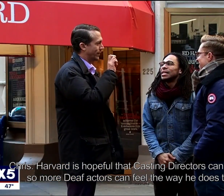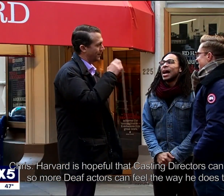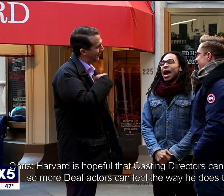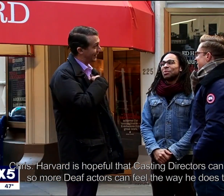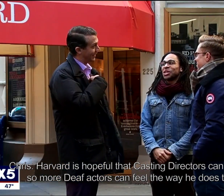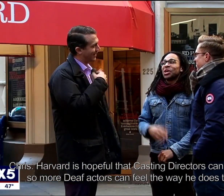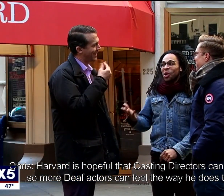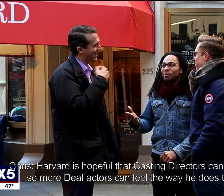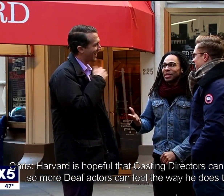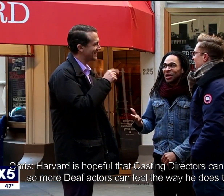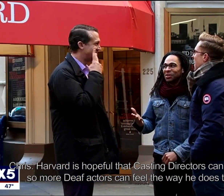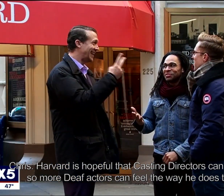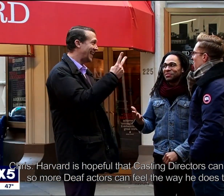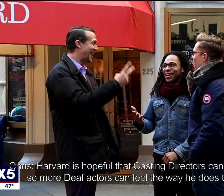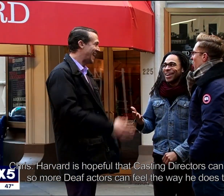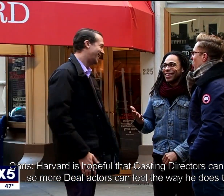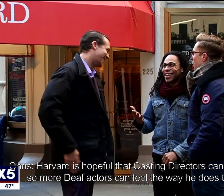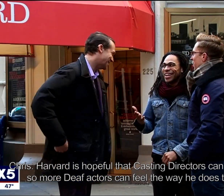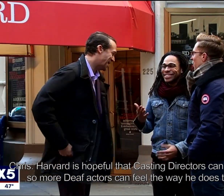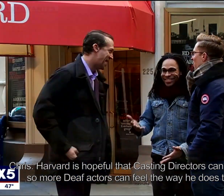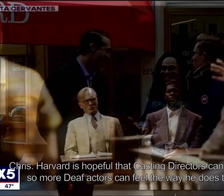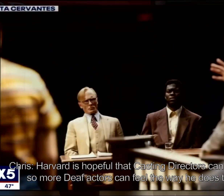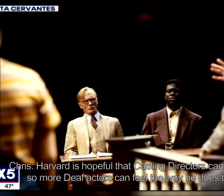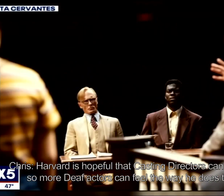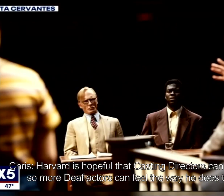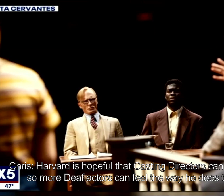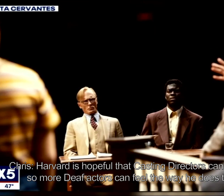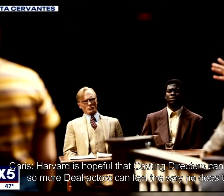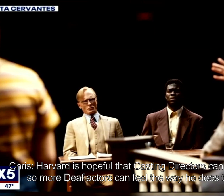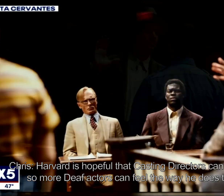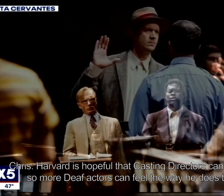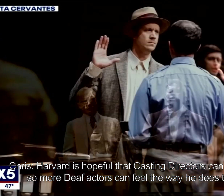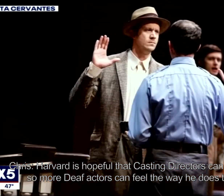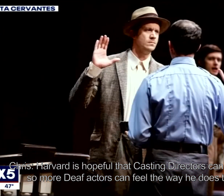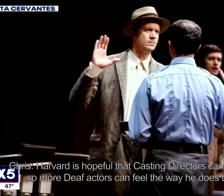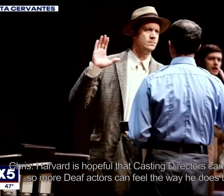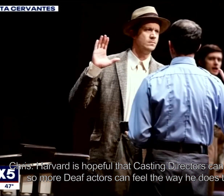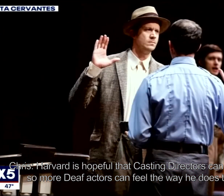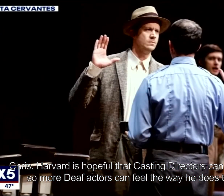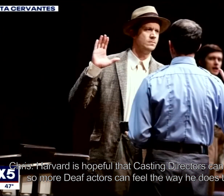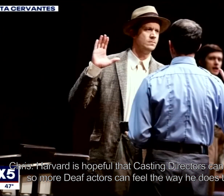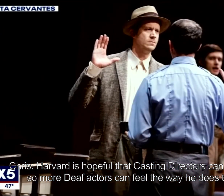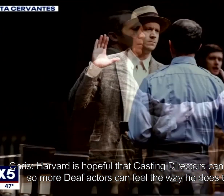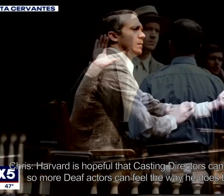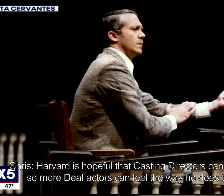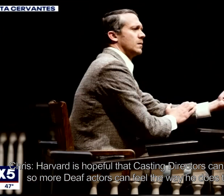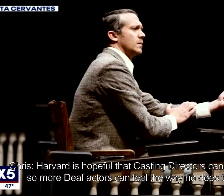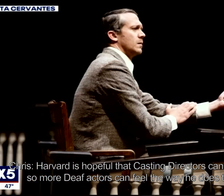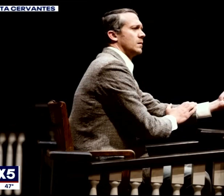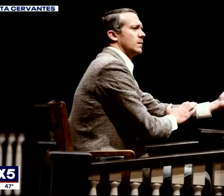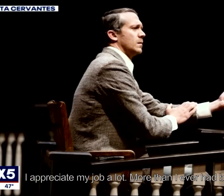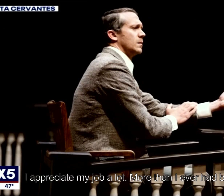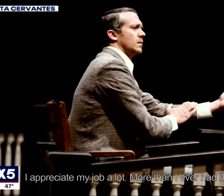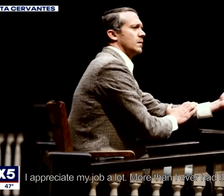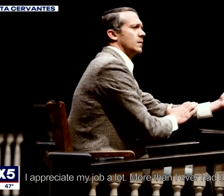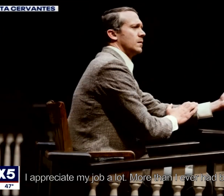that casting directors can catch up so more deaf actors can feel the way he does today. I appreciate